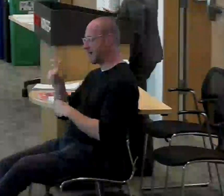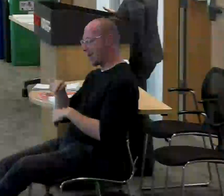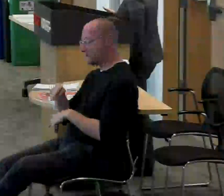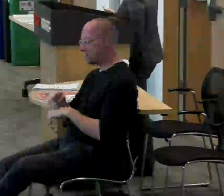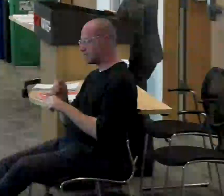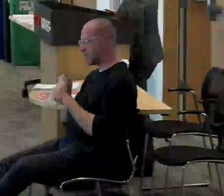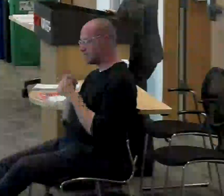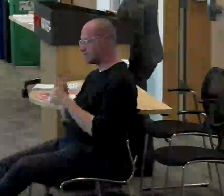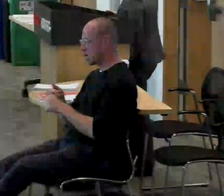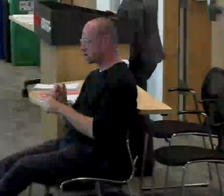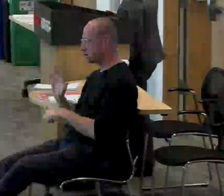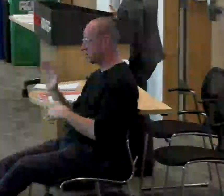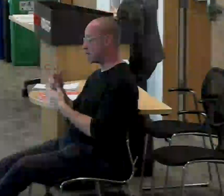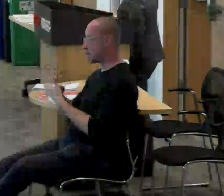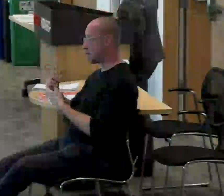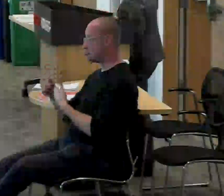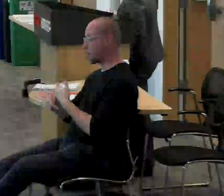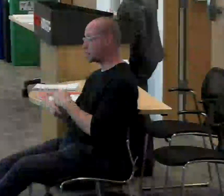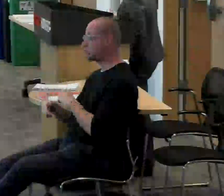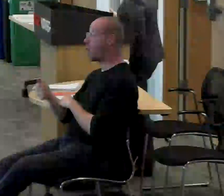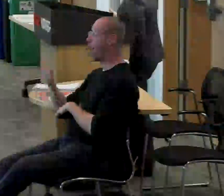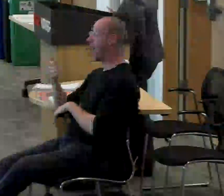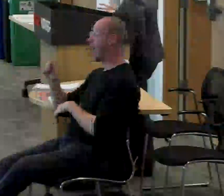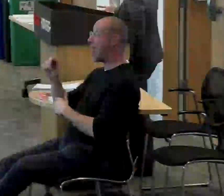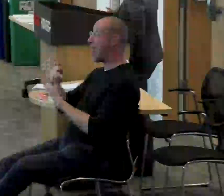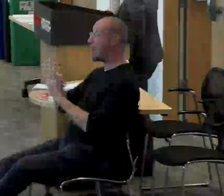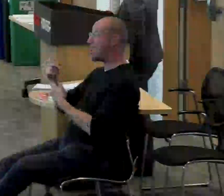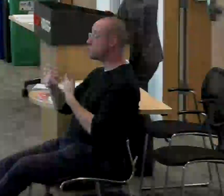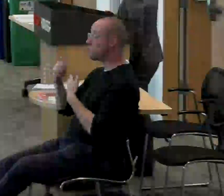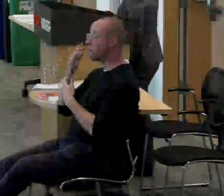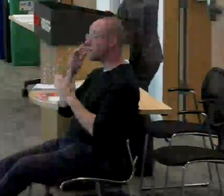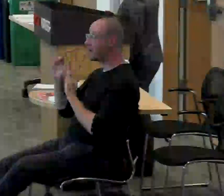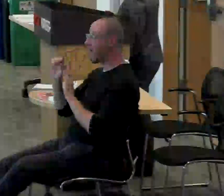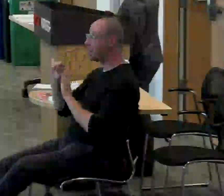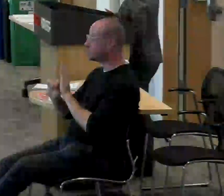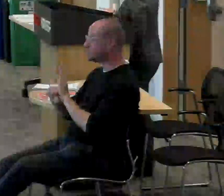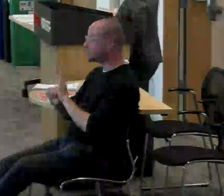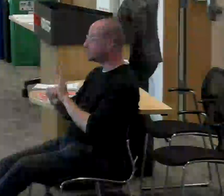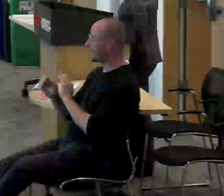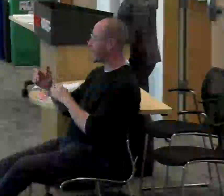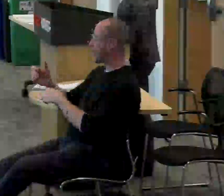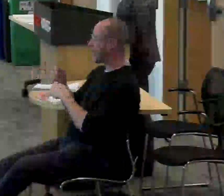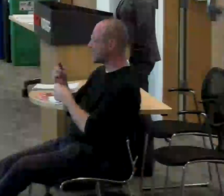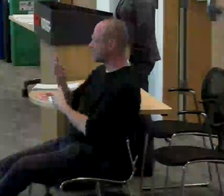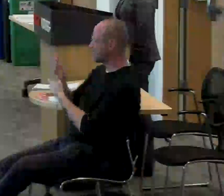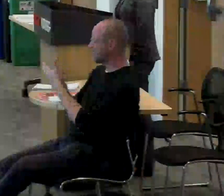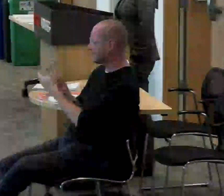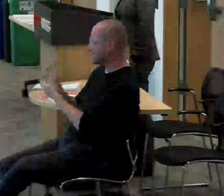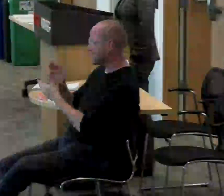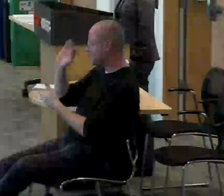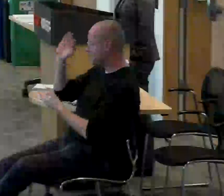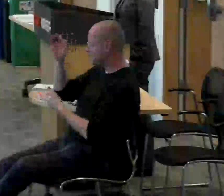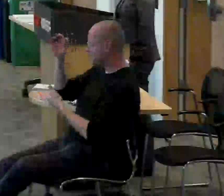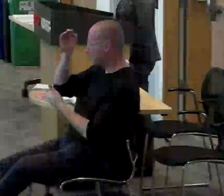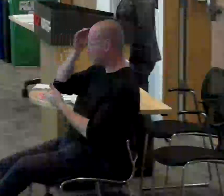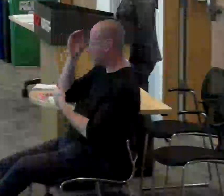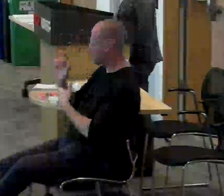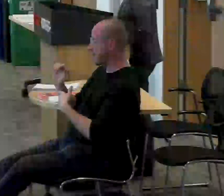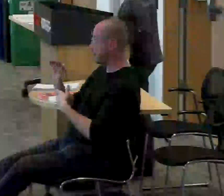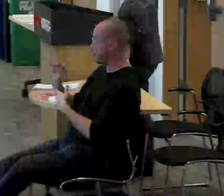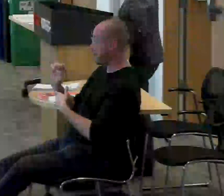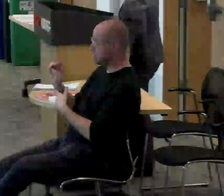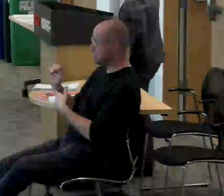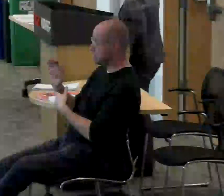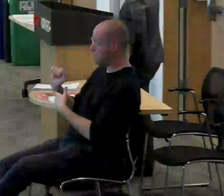federally funded program here in California, like Medicaid or Medi-Cal, and there's a variety of health benefits that are